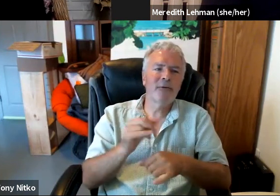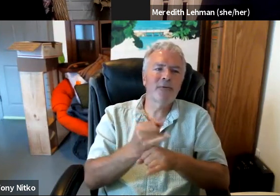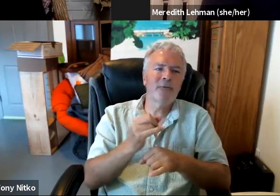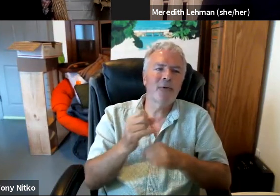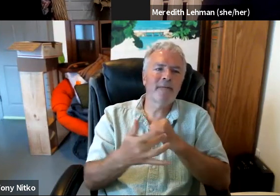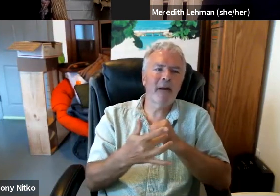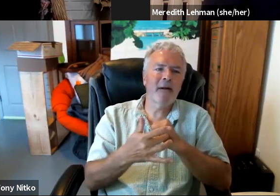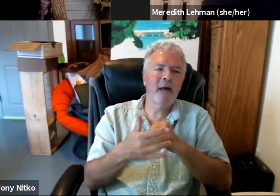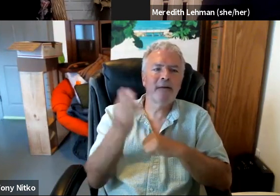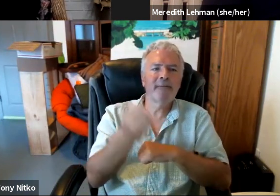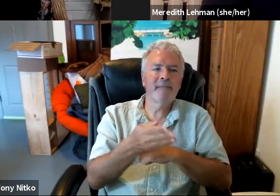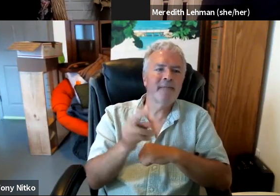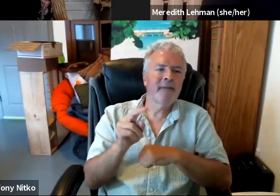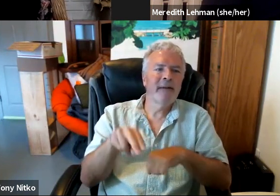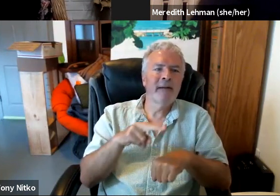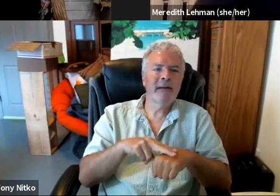We need to recognize and